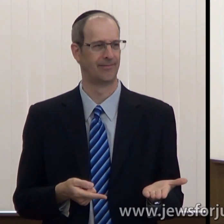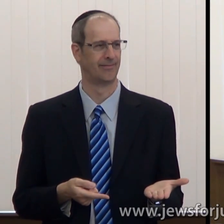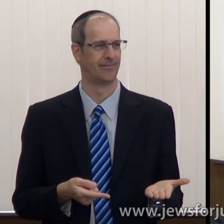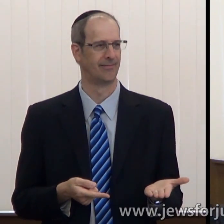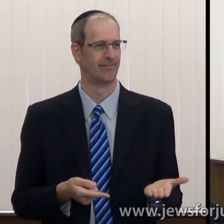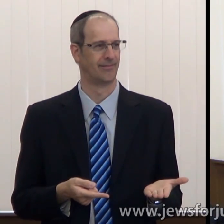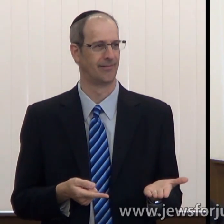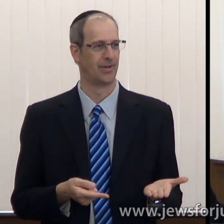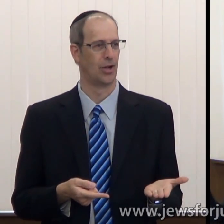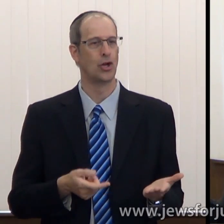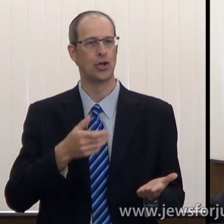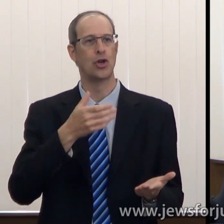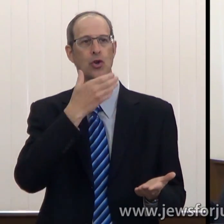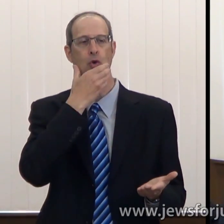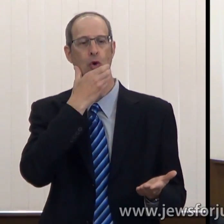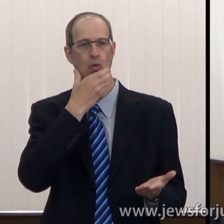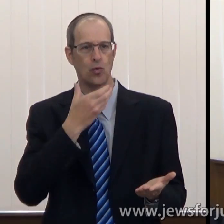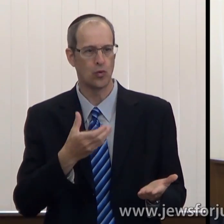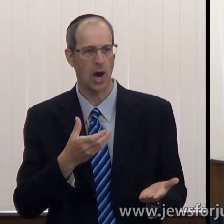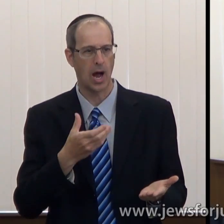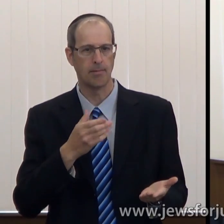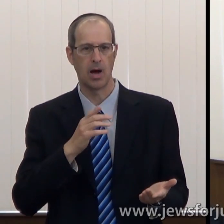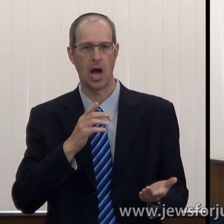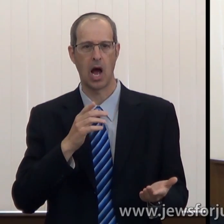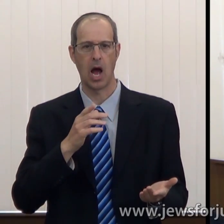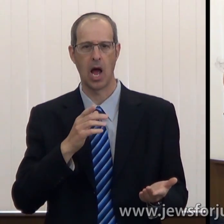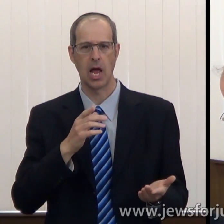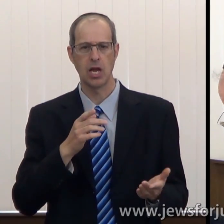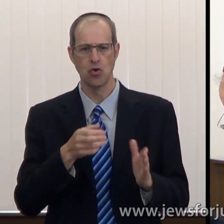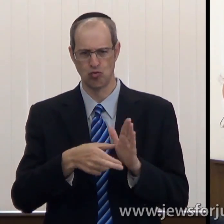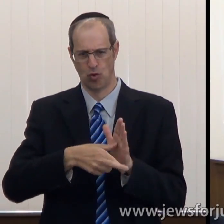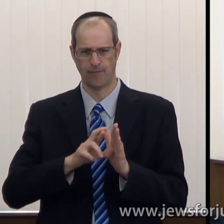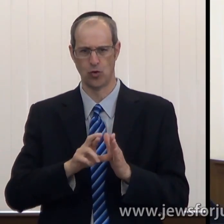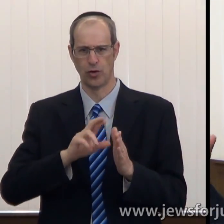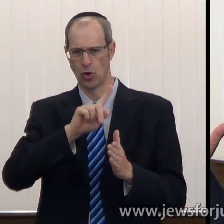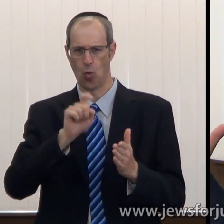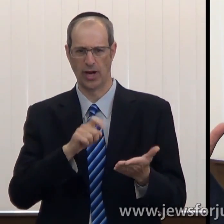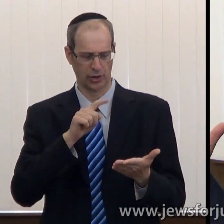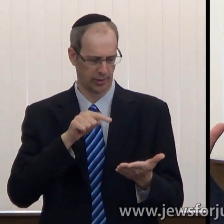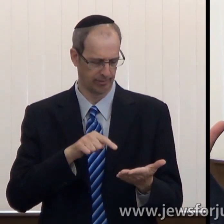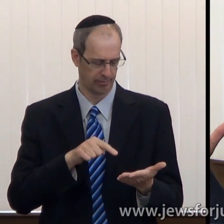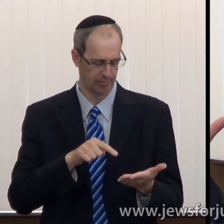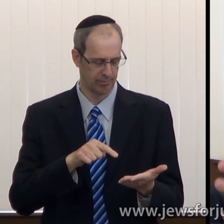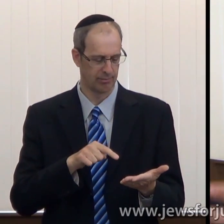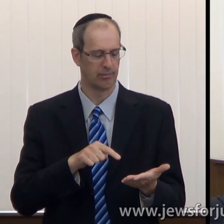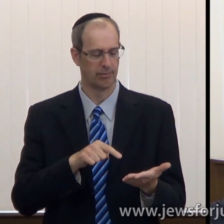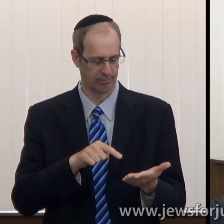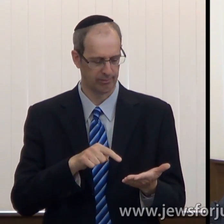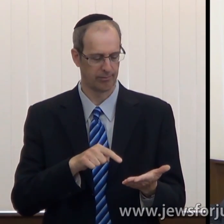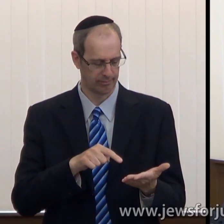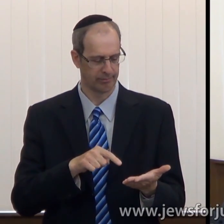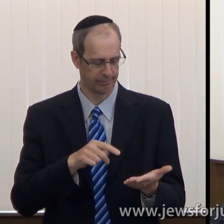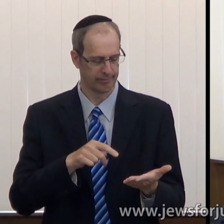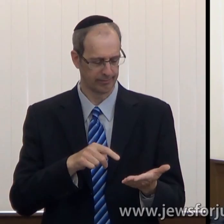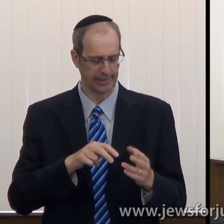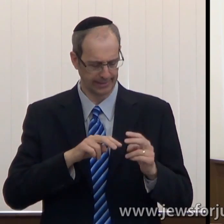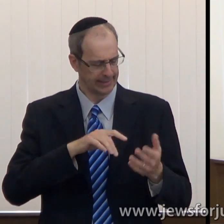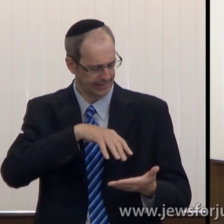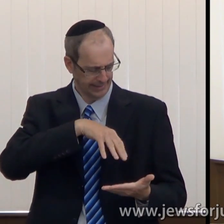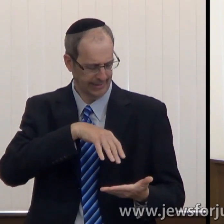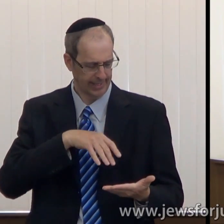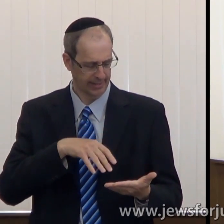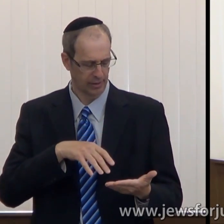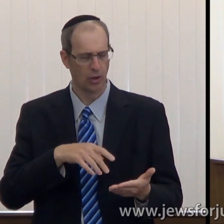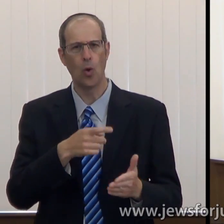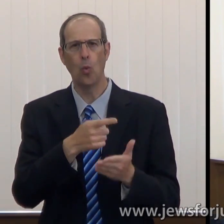So he went back to look at the questions. And he noticed that what questions were they asking?